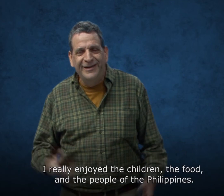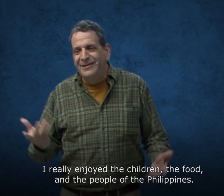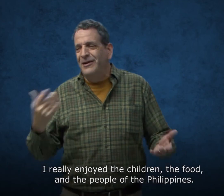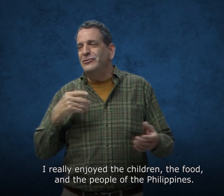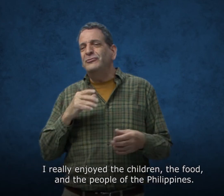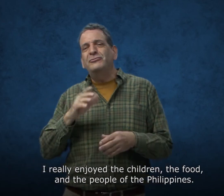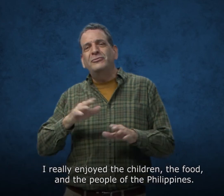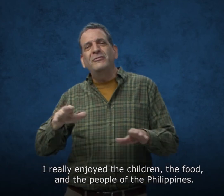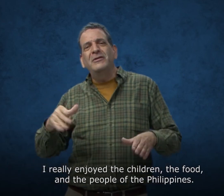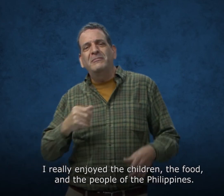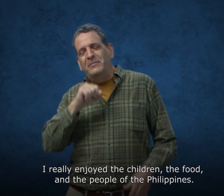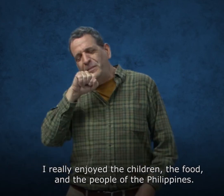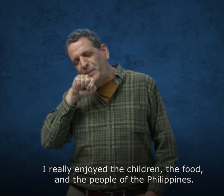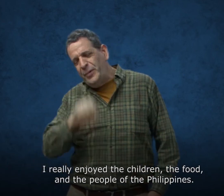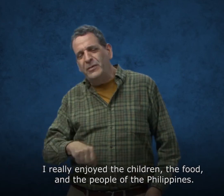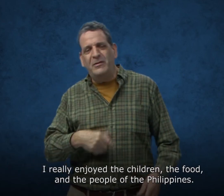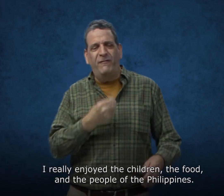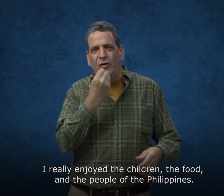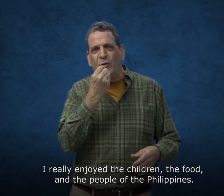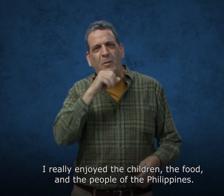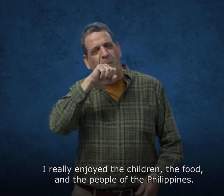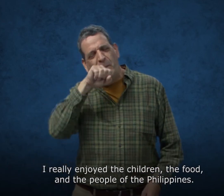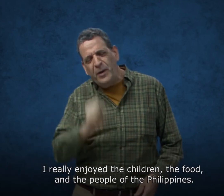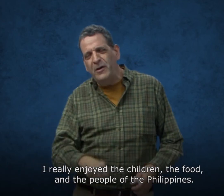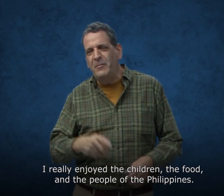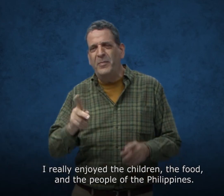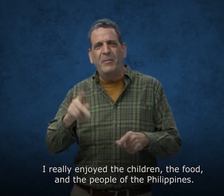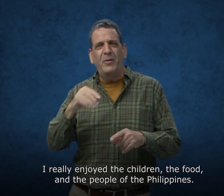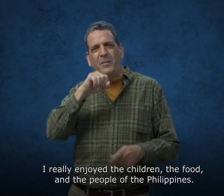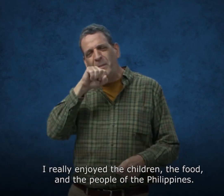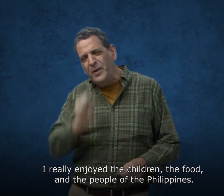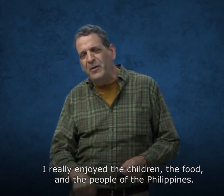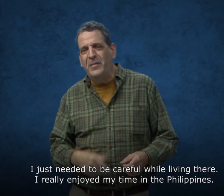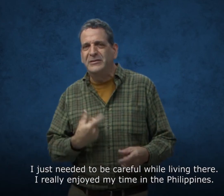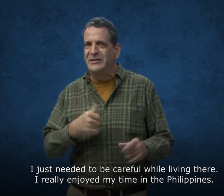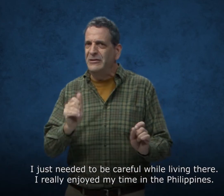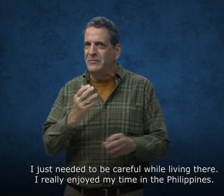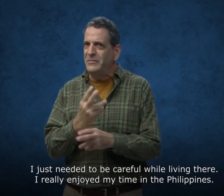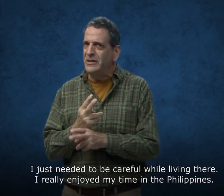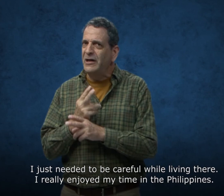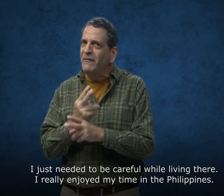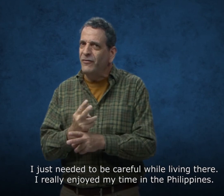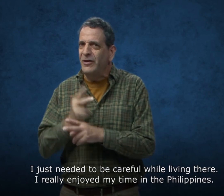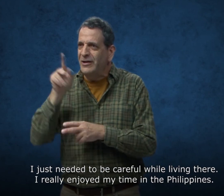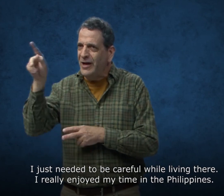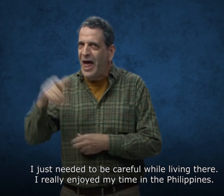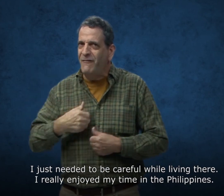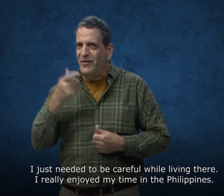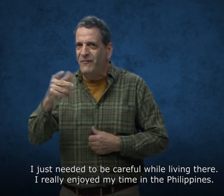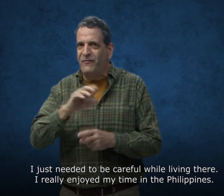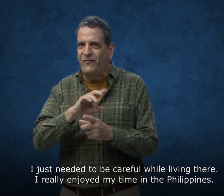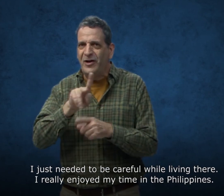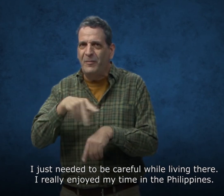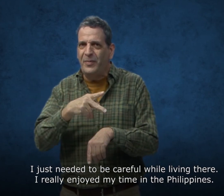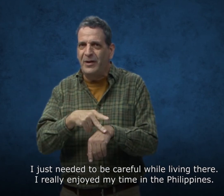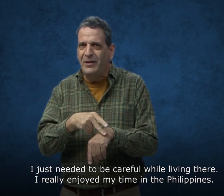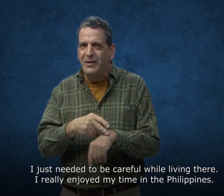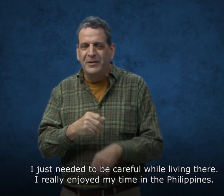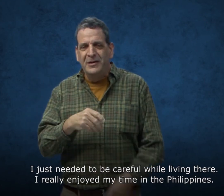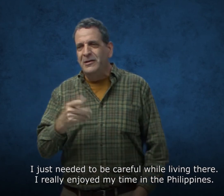I really enjoyed the children, the food, and the people of the Philippines. I just needed to be careful while living there. I really enjoyed my